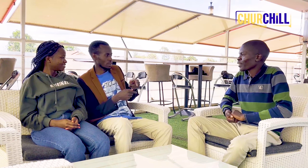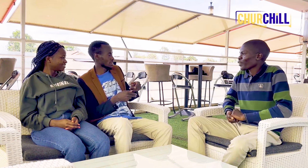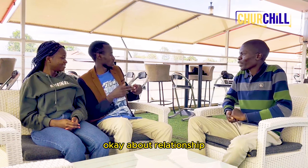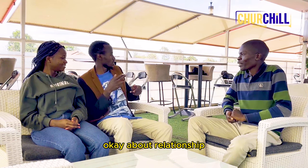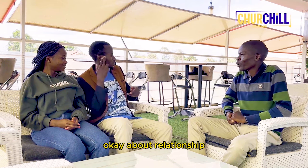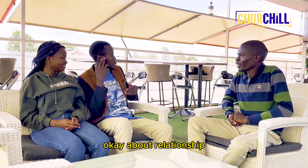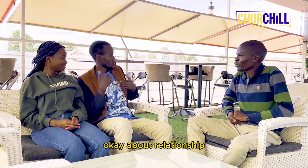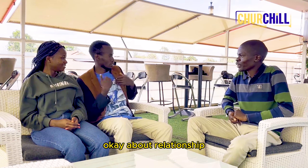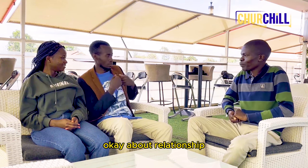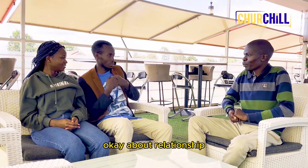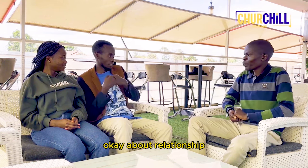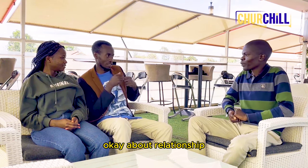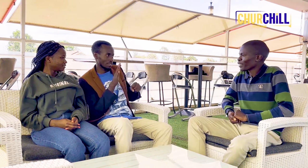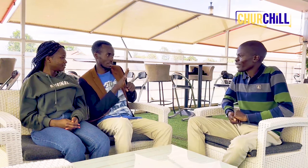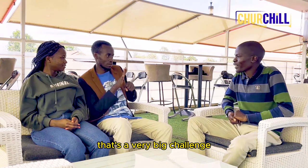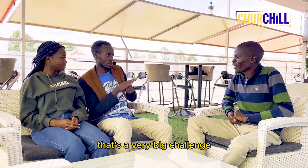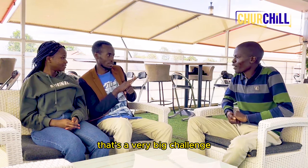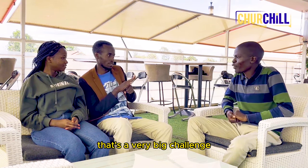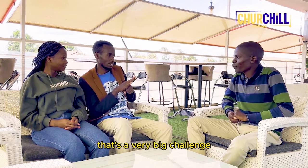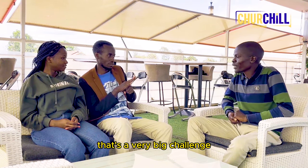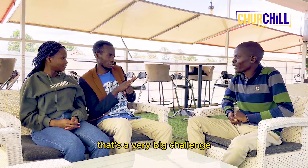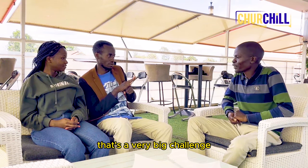Okay, about relationship, that's a very big challenge.